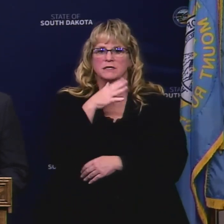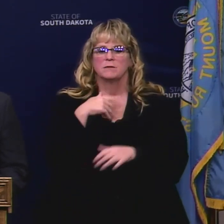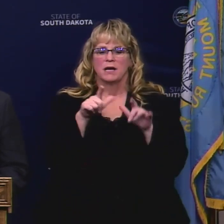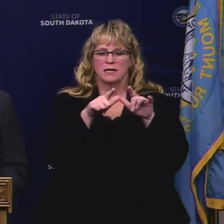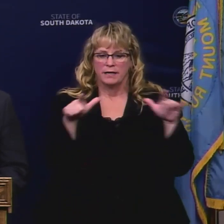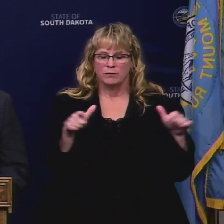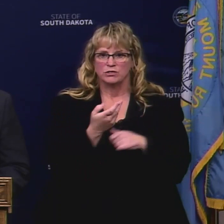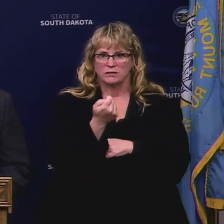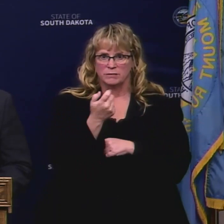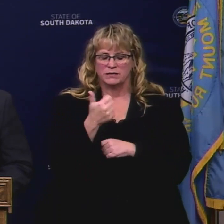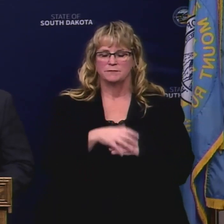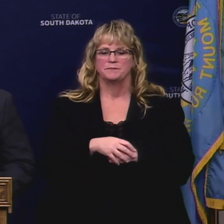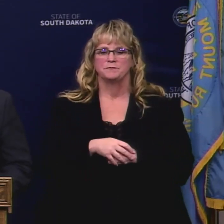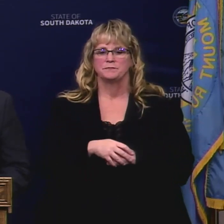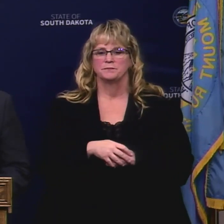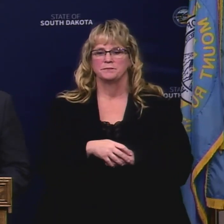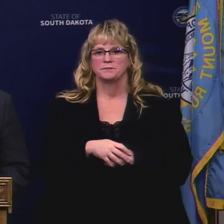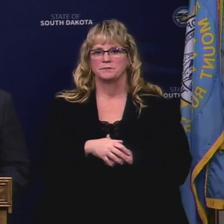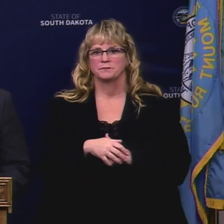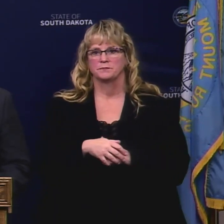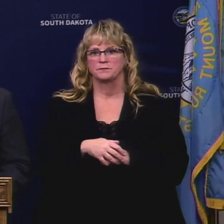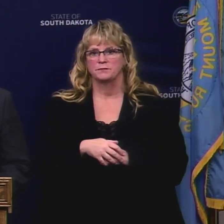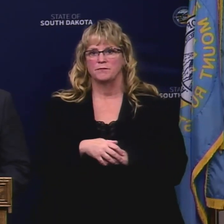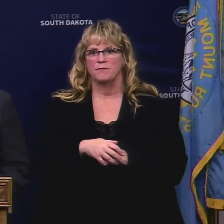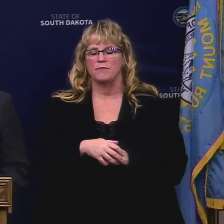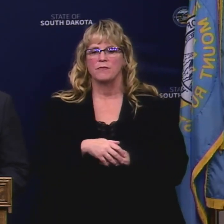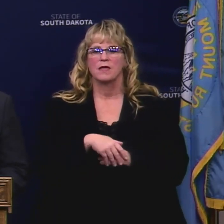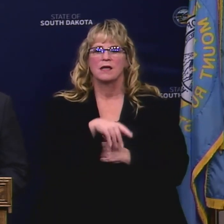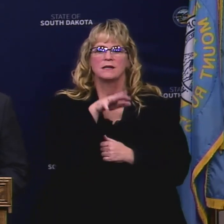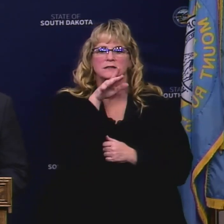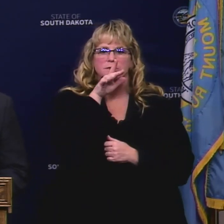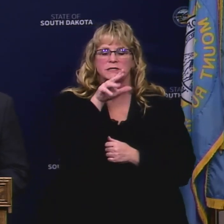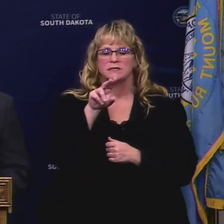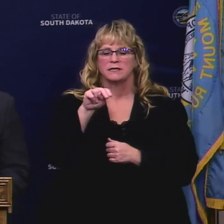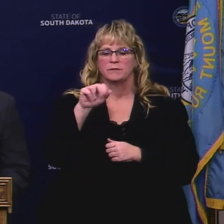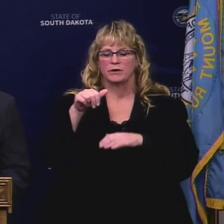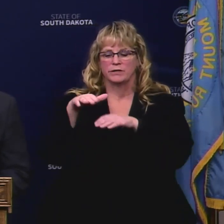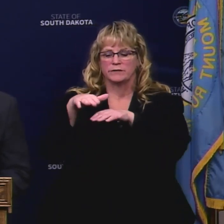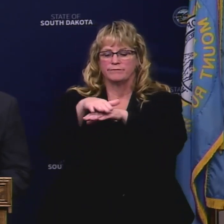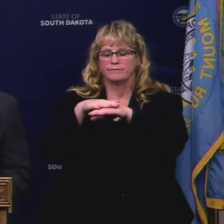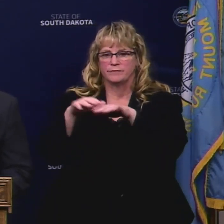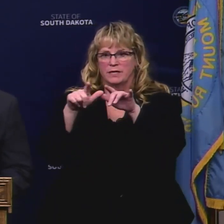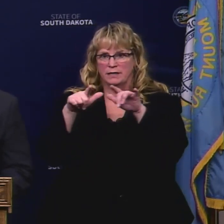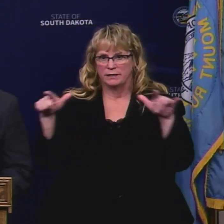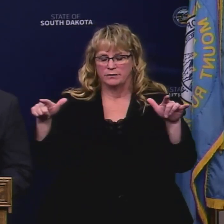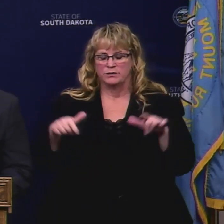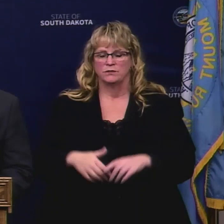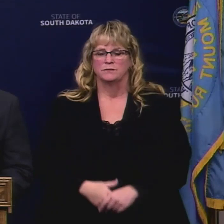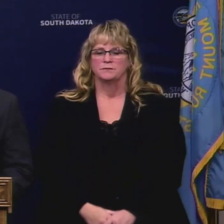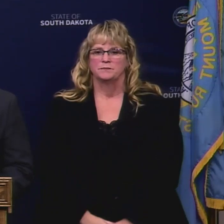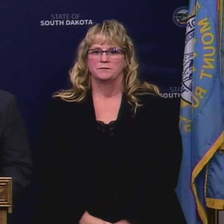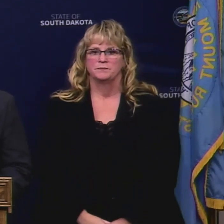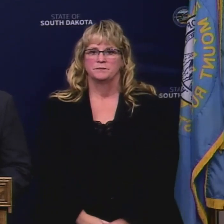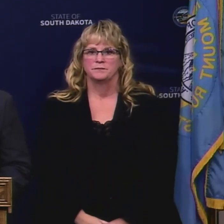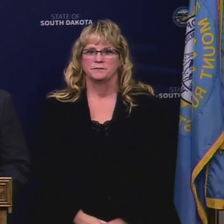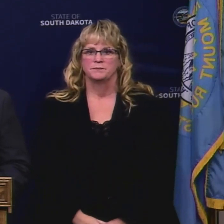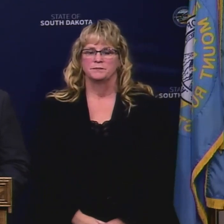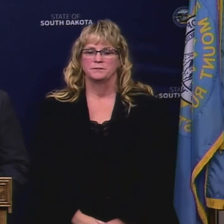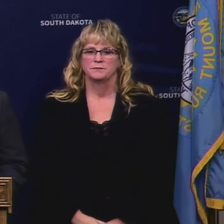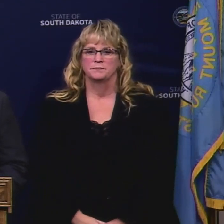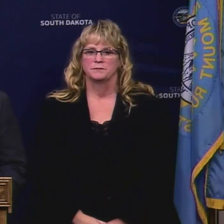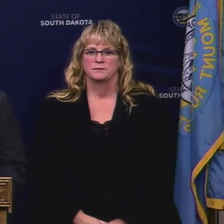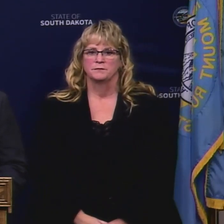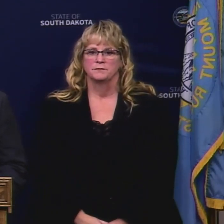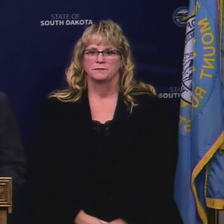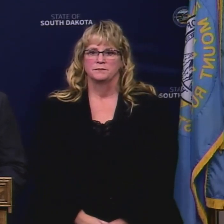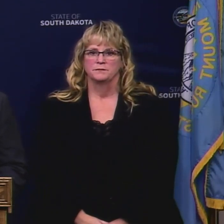bit. Oya mitaku api, oya tokahea I tokab na waji dead. Iuha chante